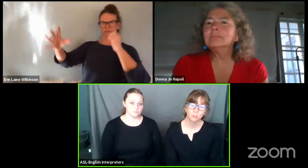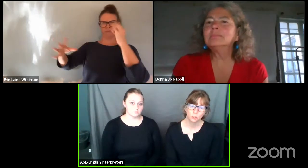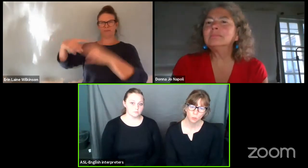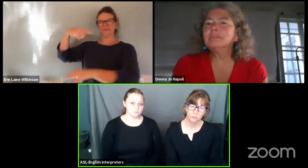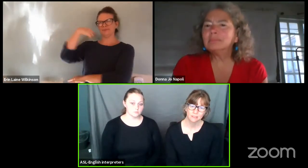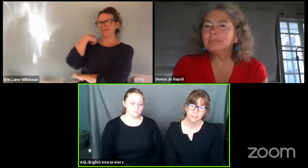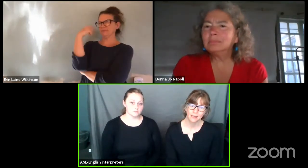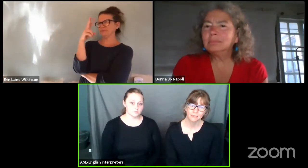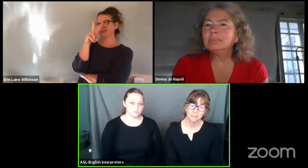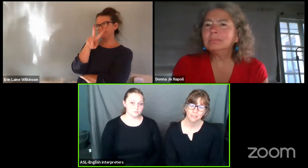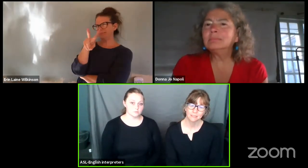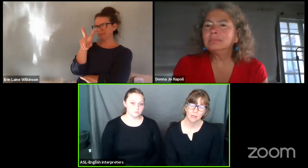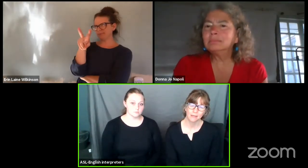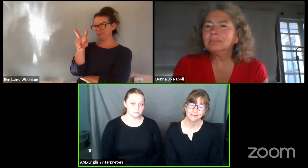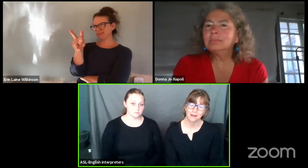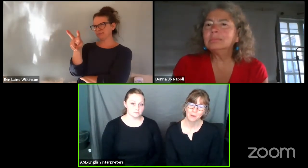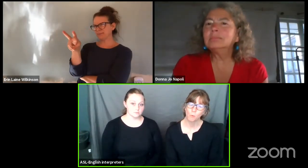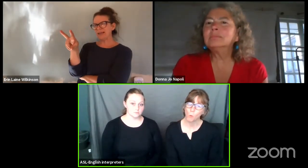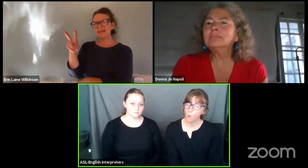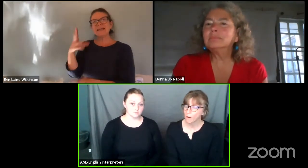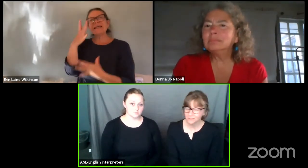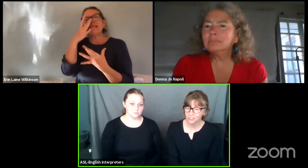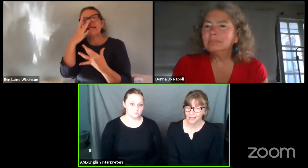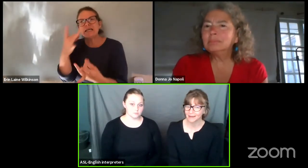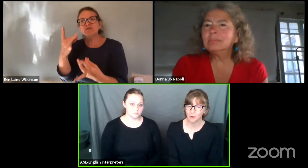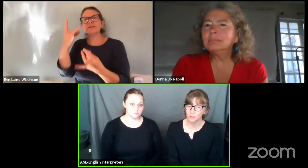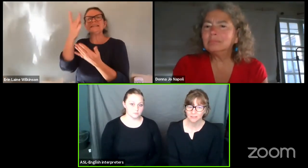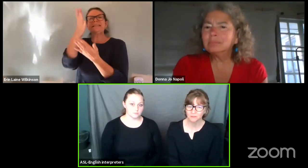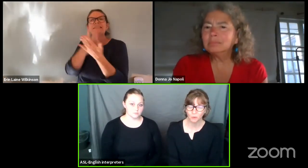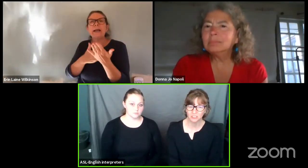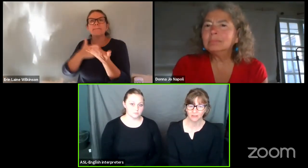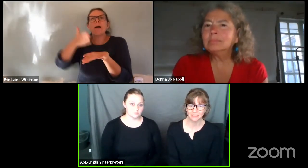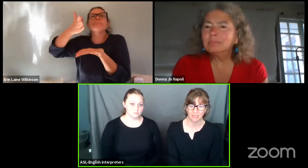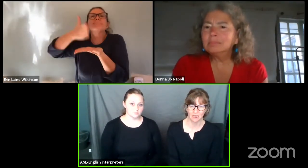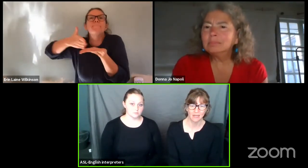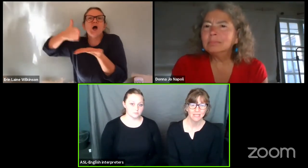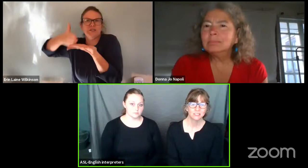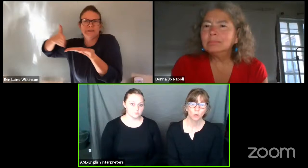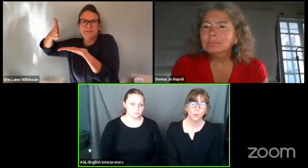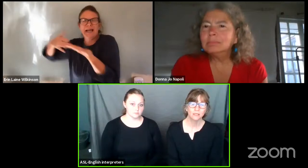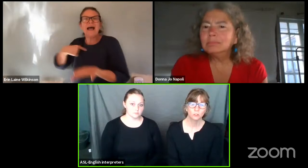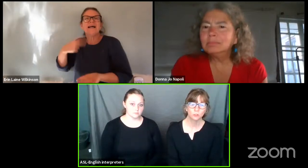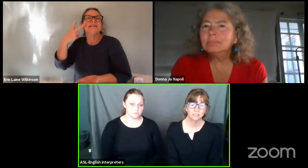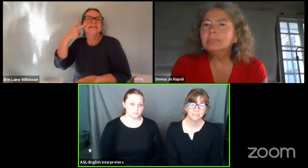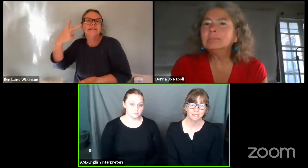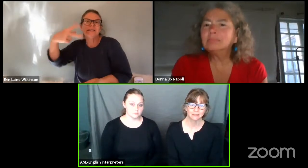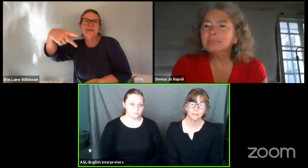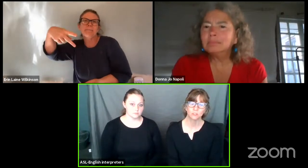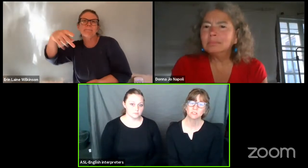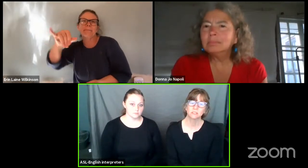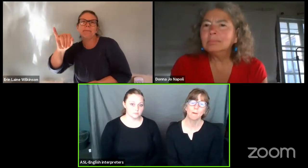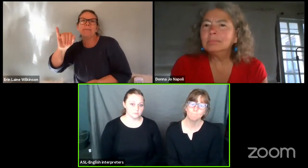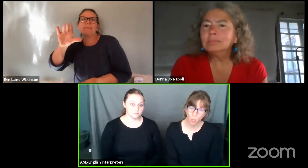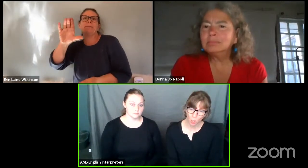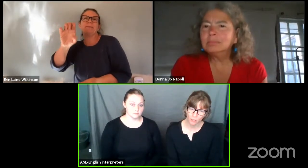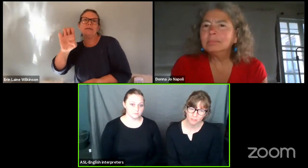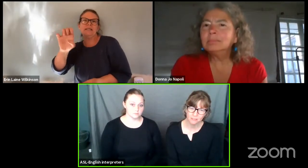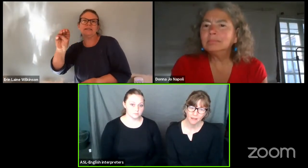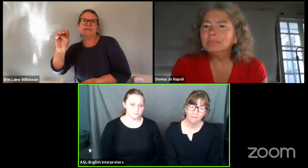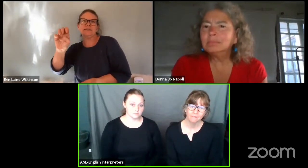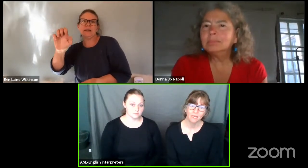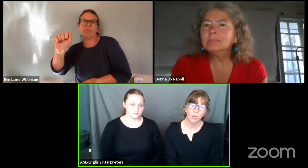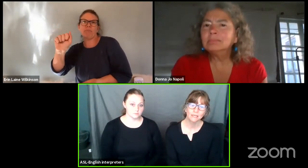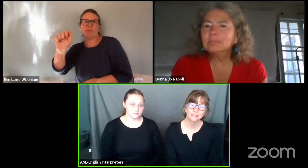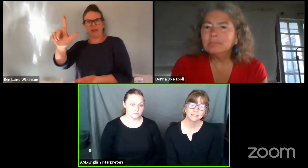deaf adults, as they sign, and I watch, and I always love to watch how they sign. So interesting that there's some